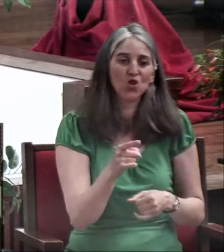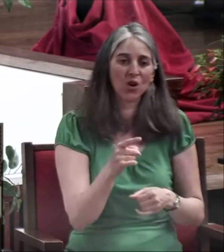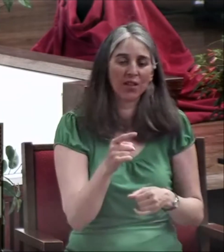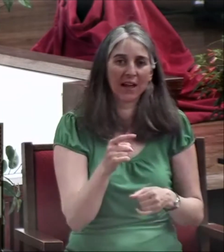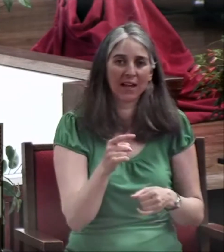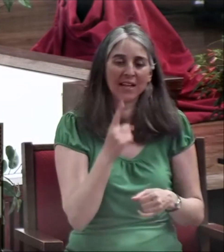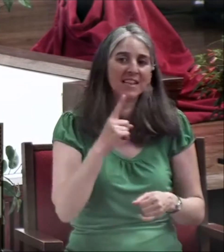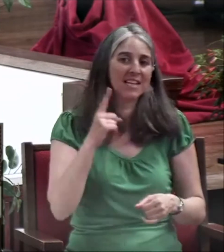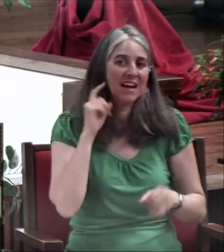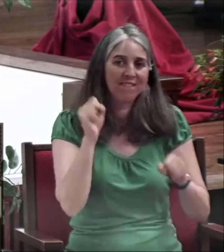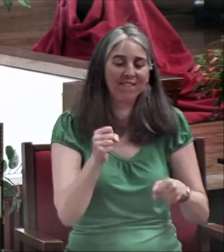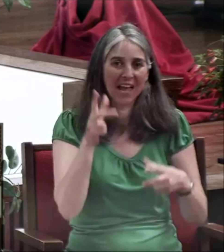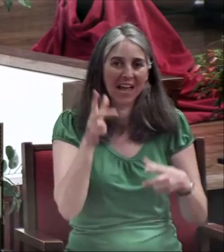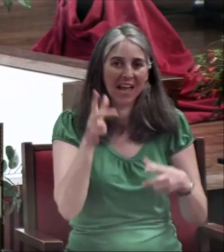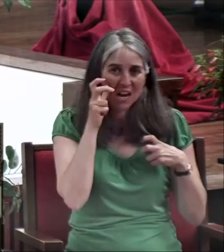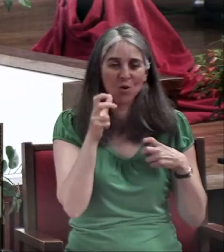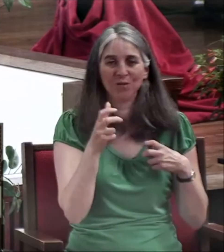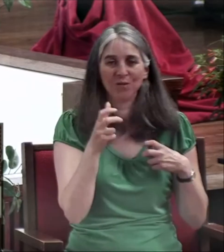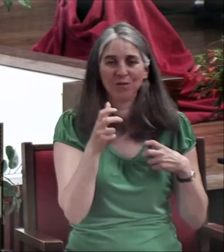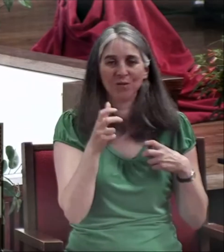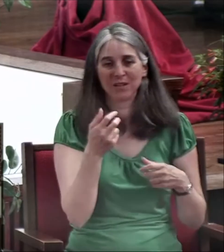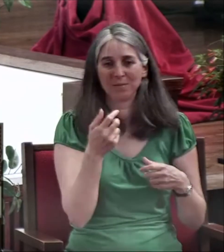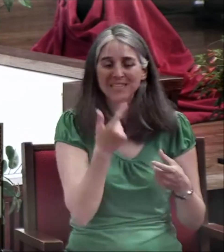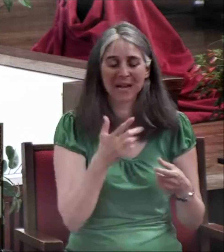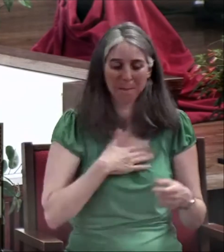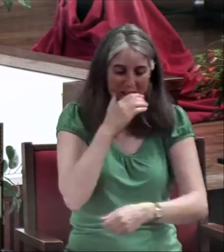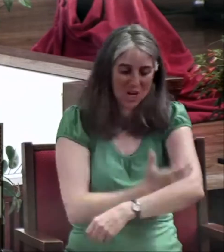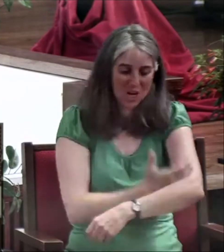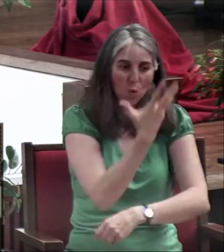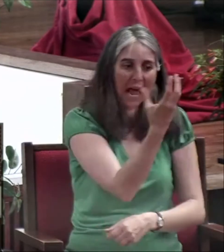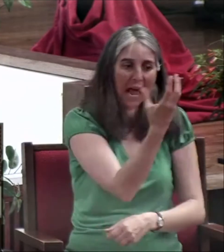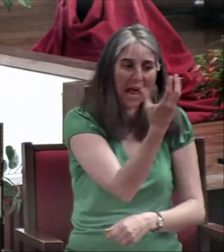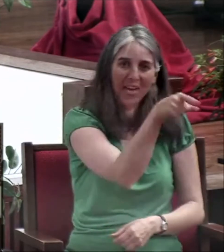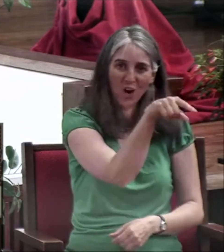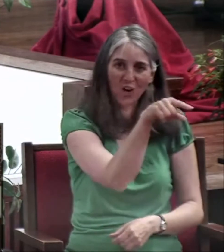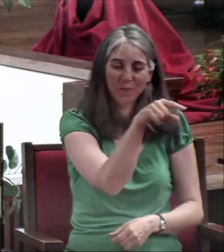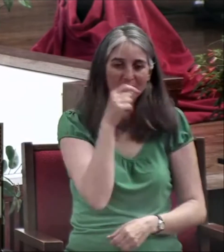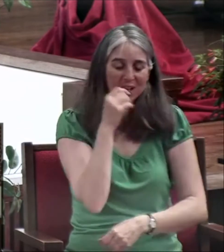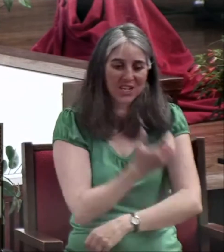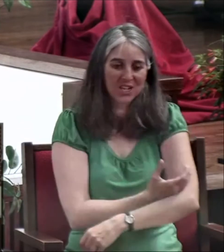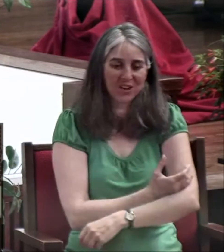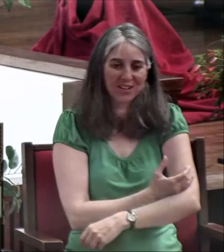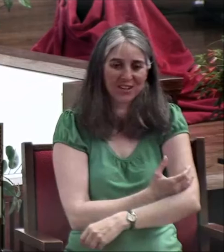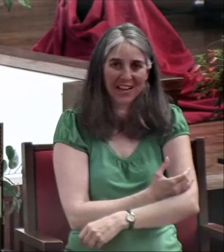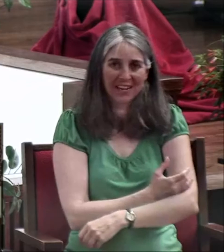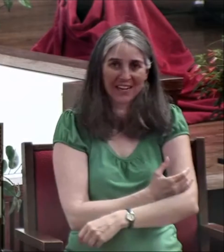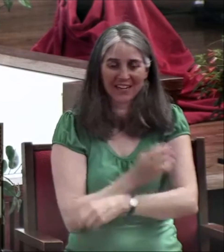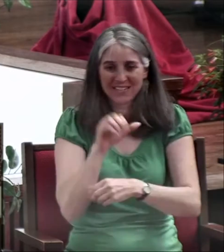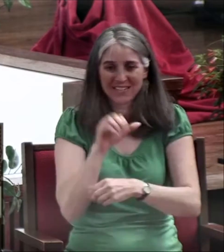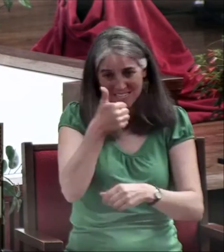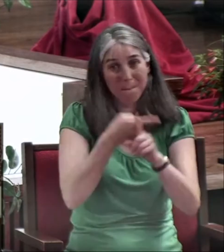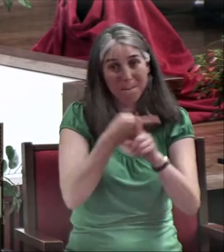hearing impaired can hear what's being said. She had her daughter out there, and her daughter is at that stage, 10